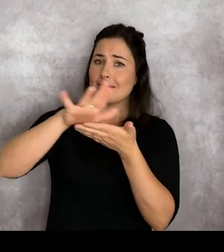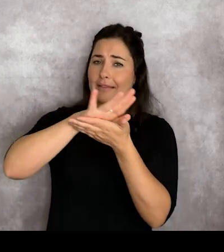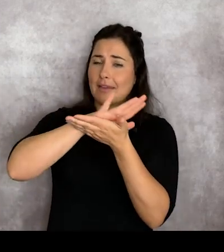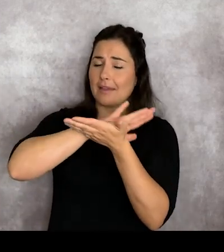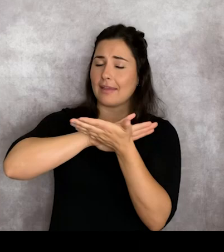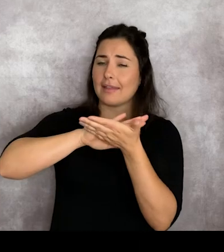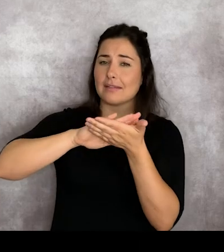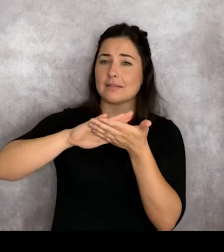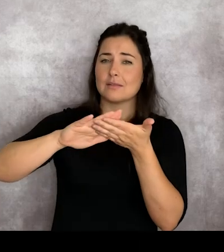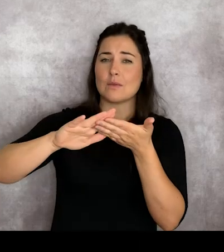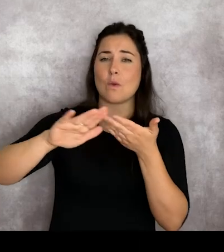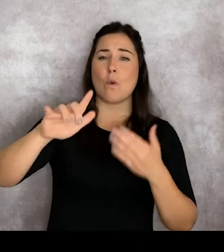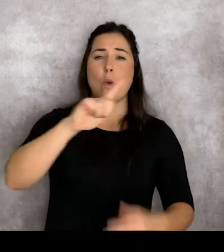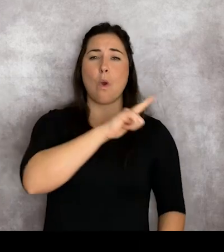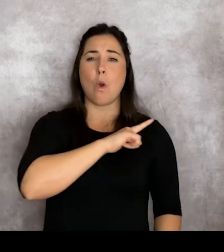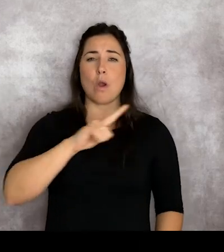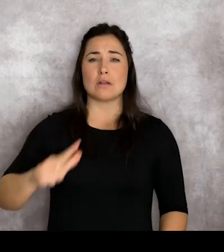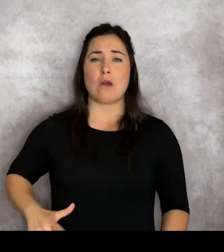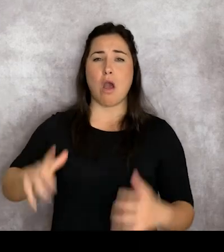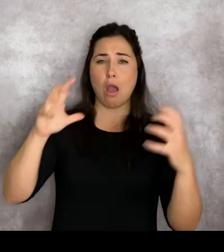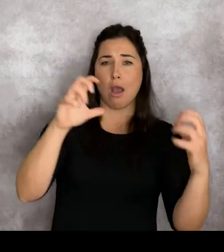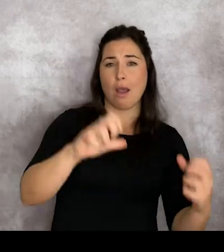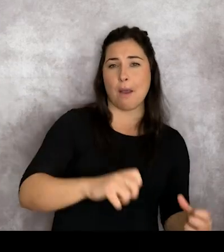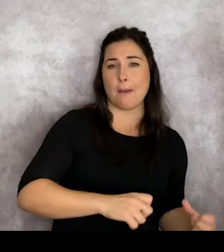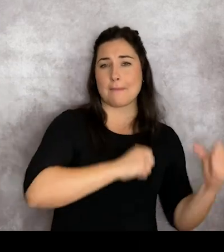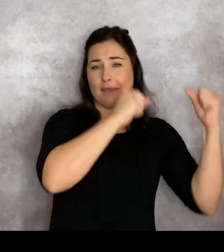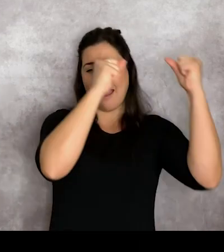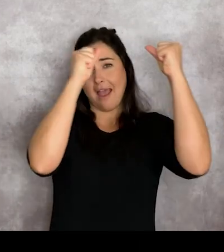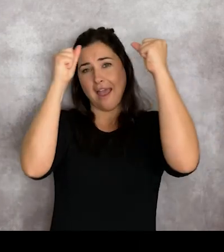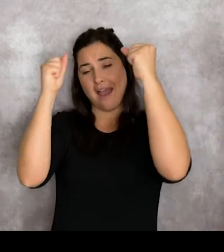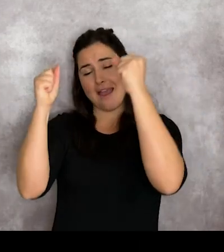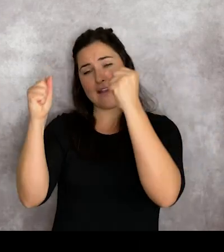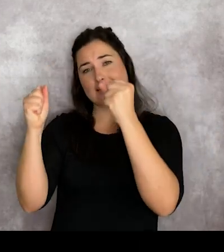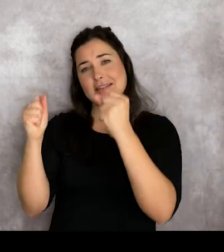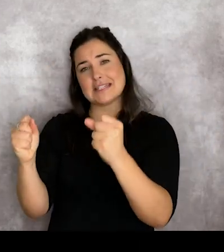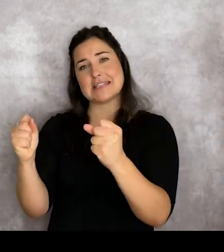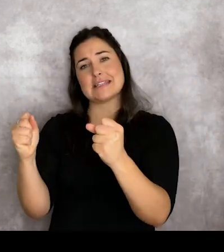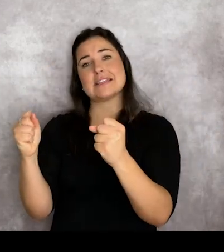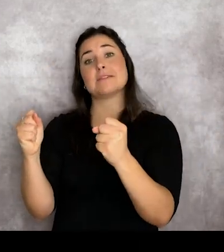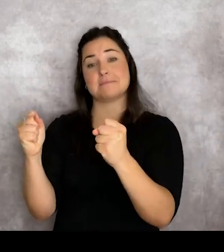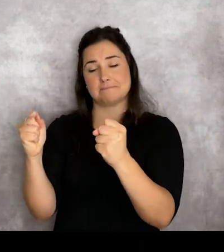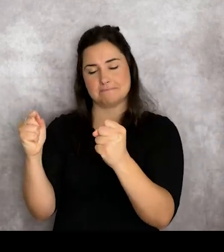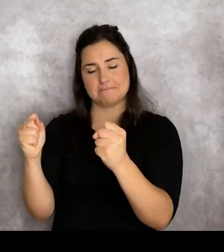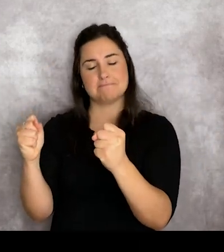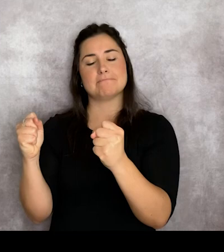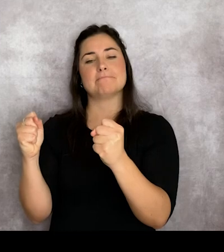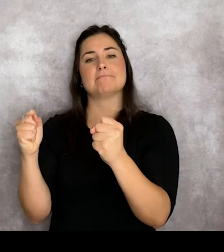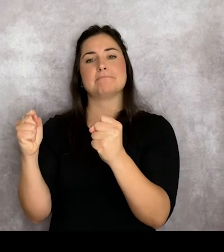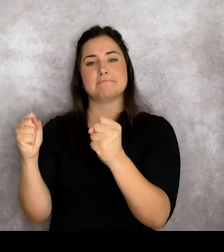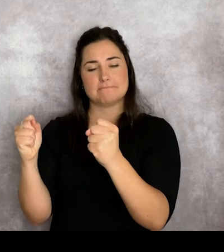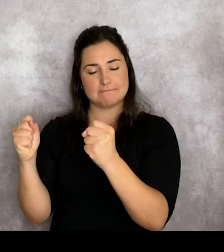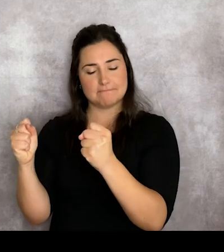holy, God Almighty,